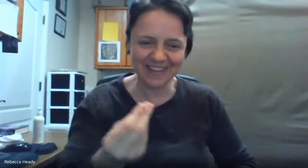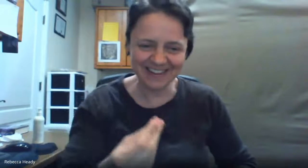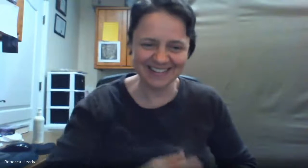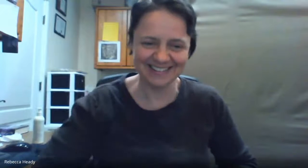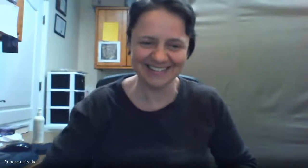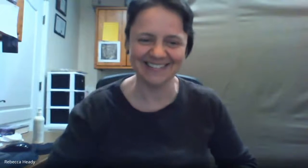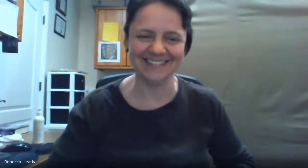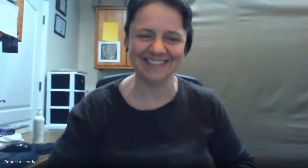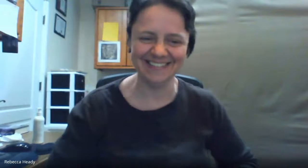white.